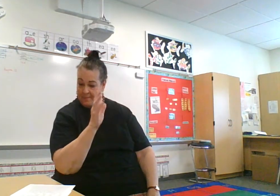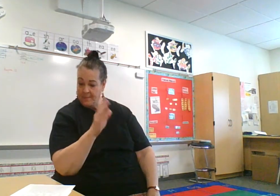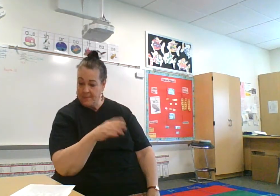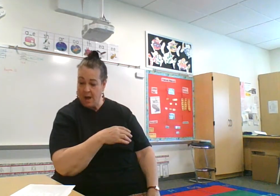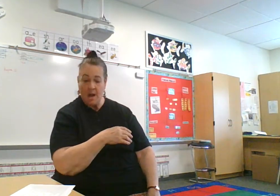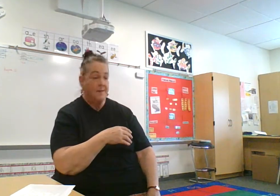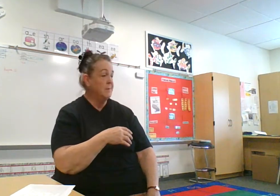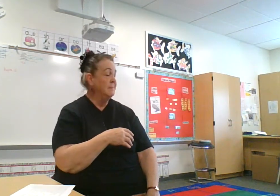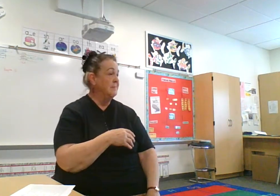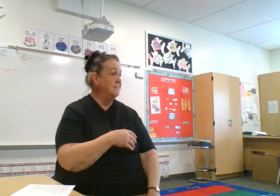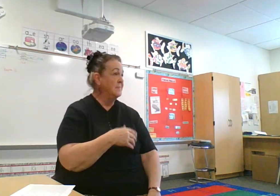All of them.